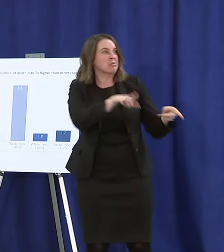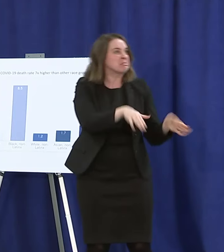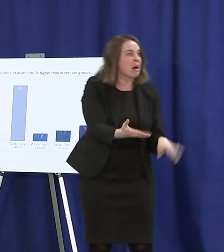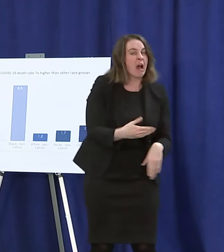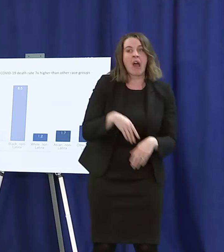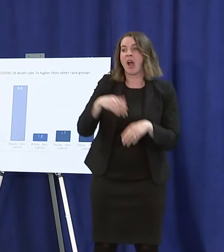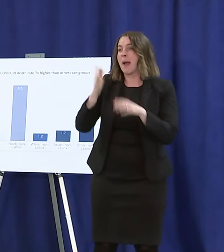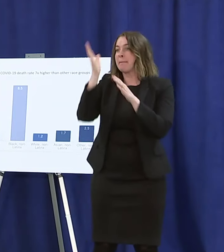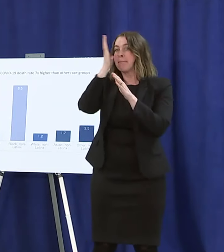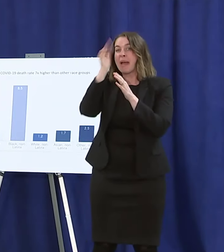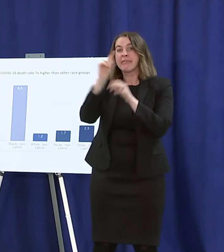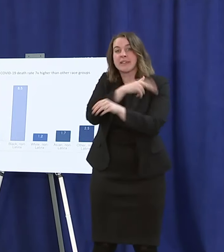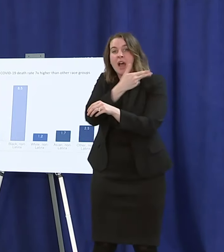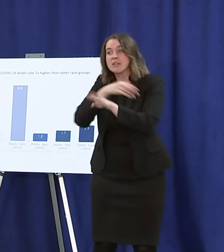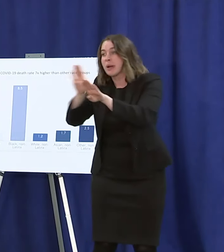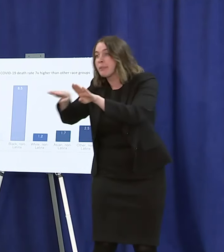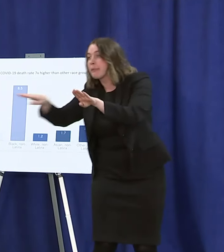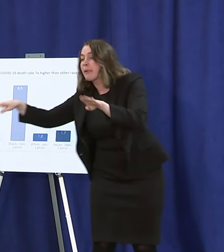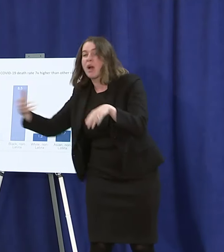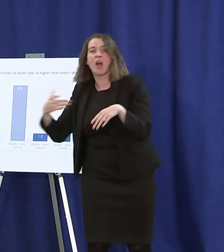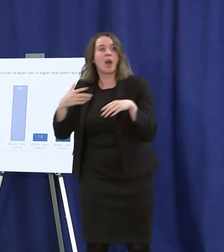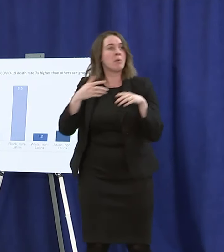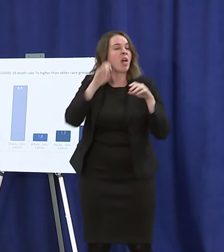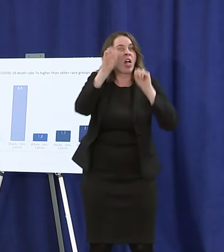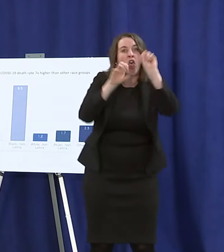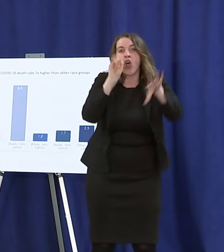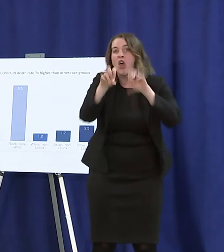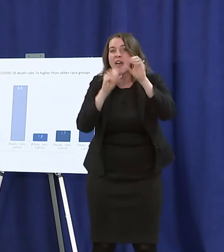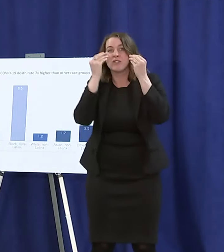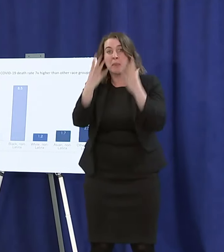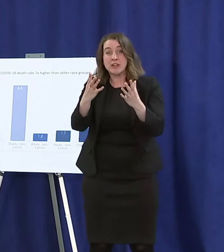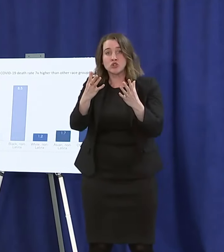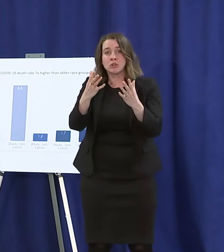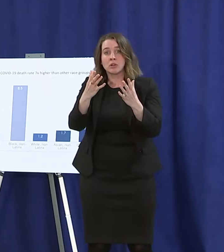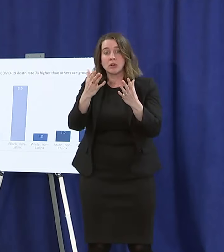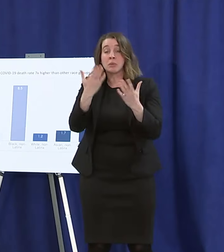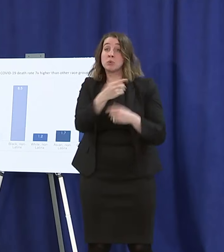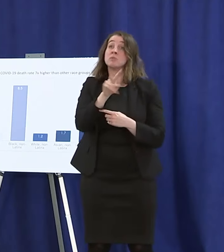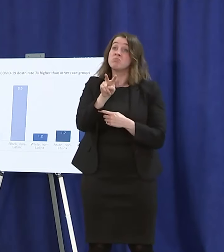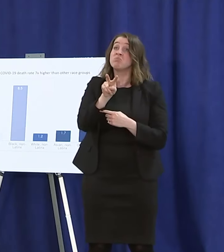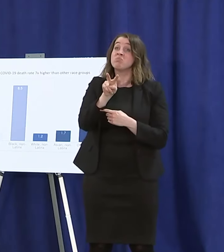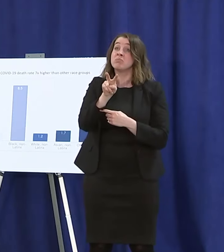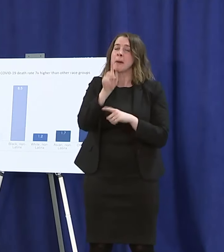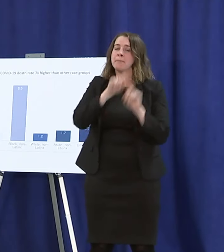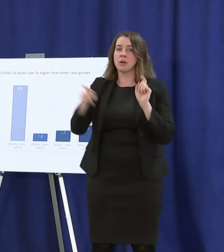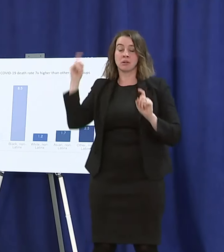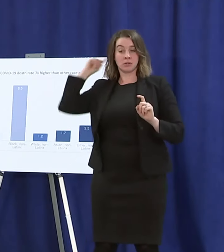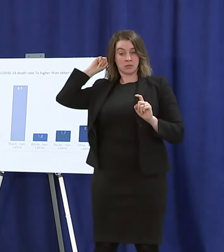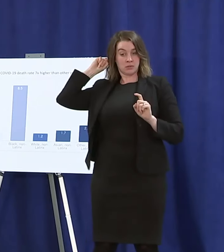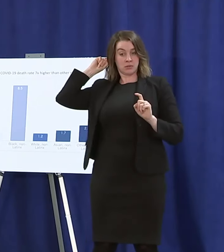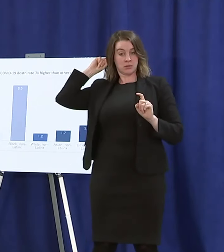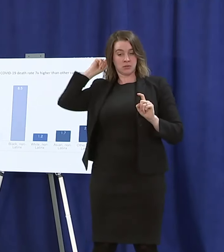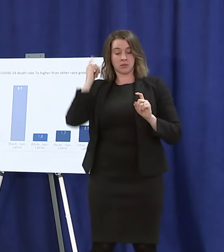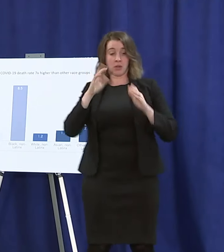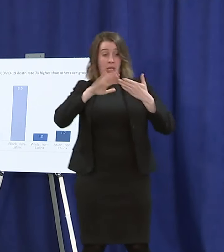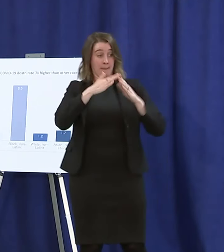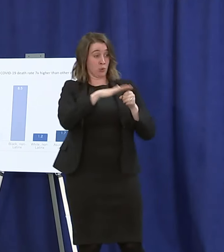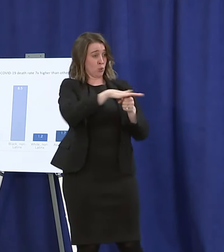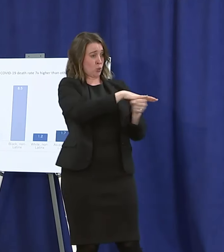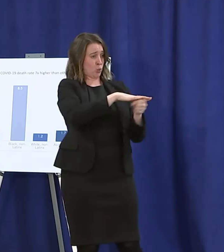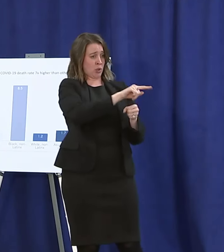beds, someone, some family, some community is being deeply and